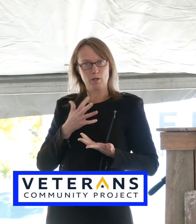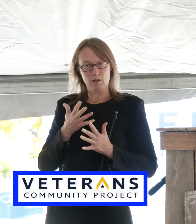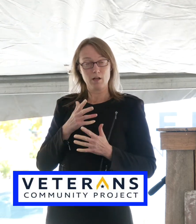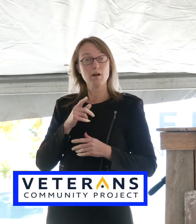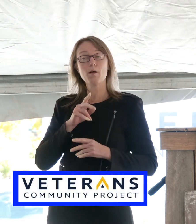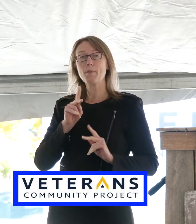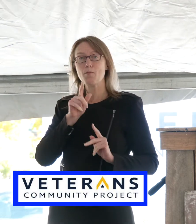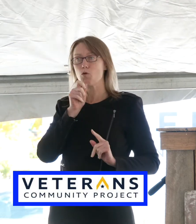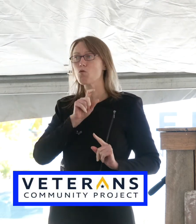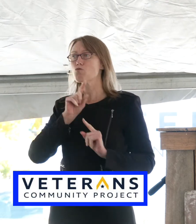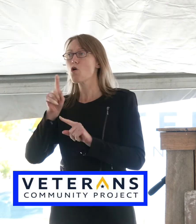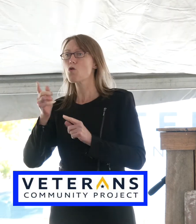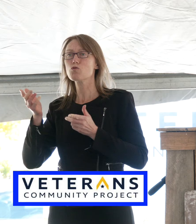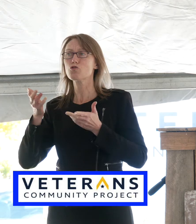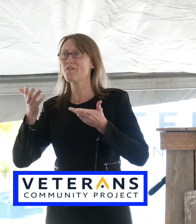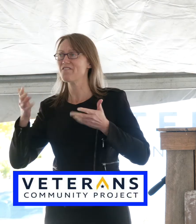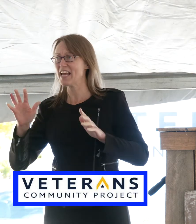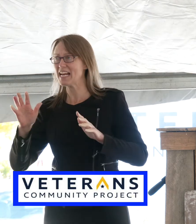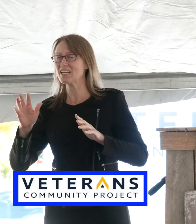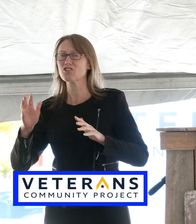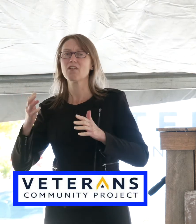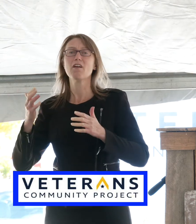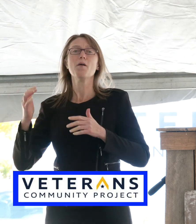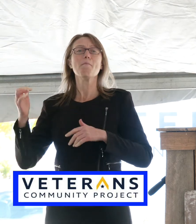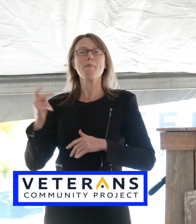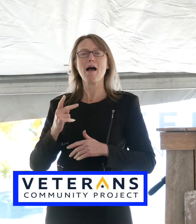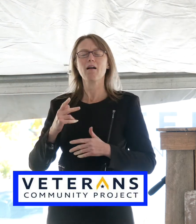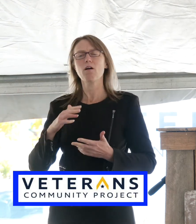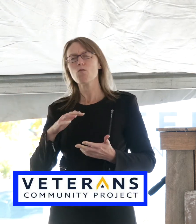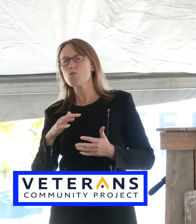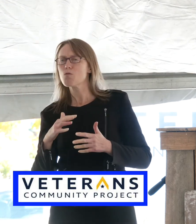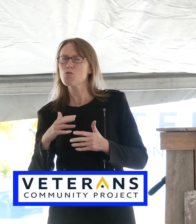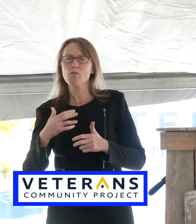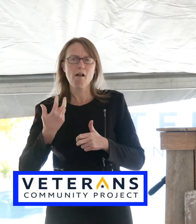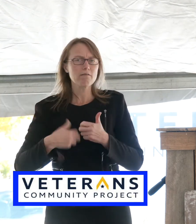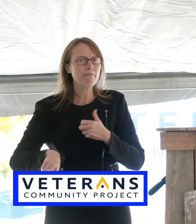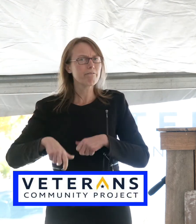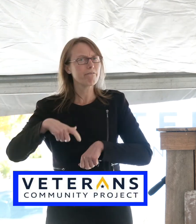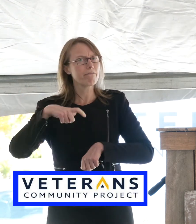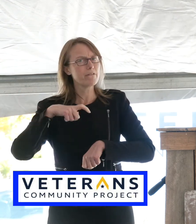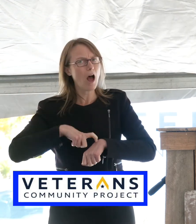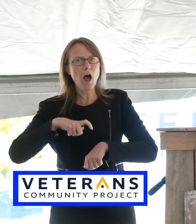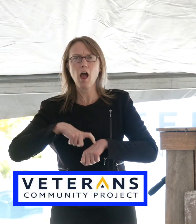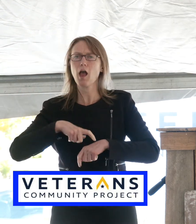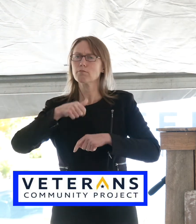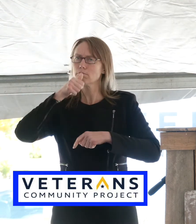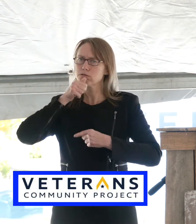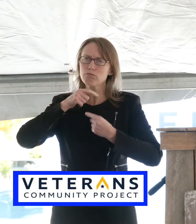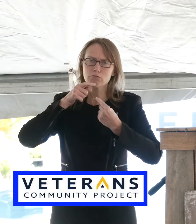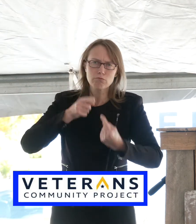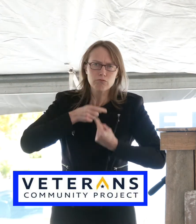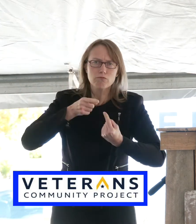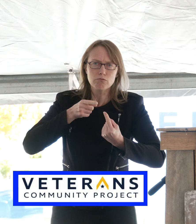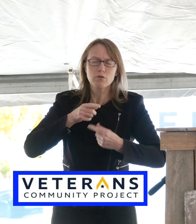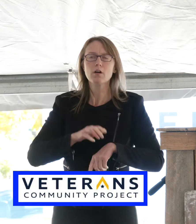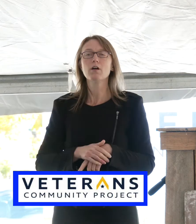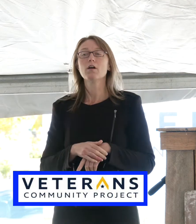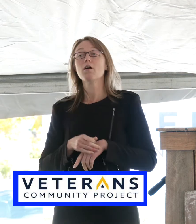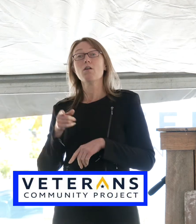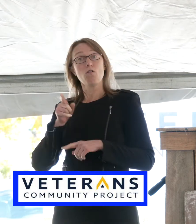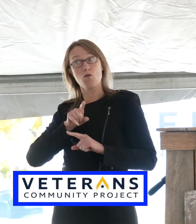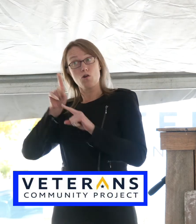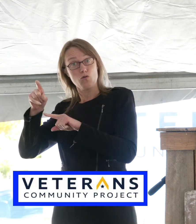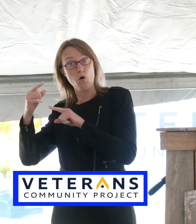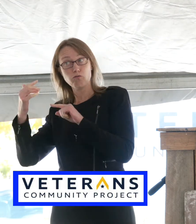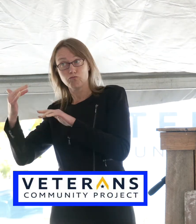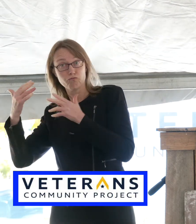luck back on their feet. To get our men and women who have served and need help navigating what can be a very